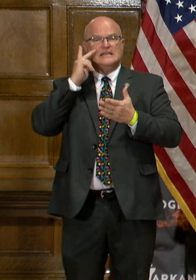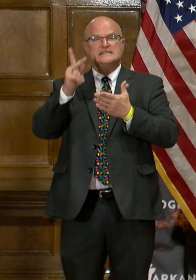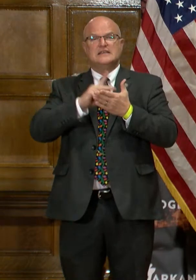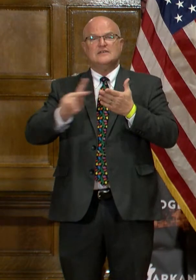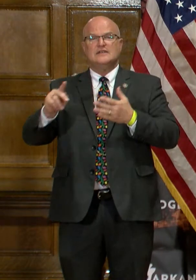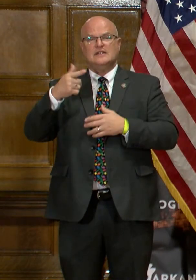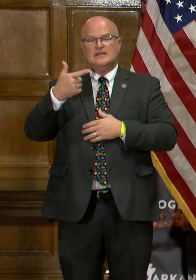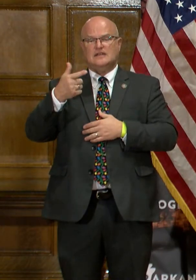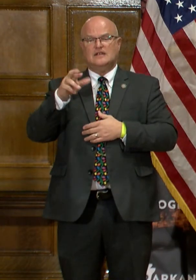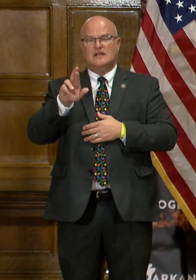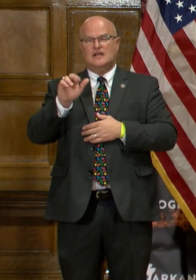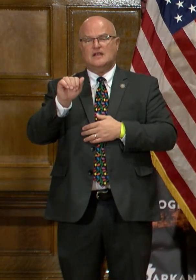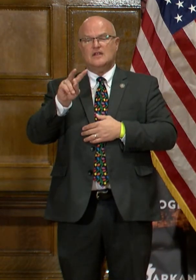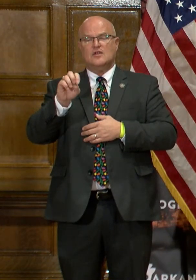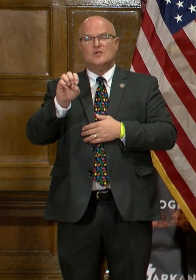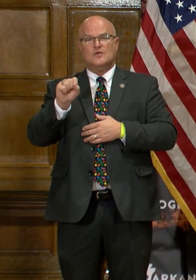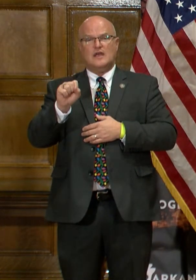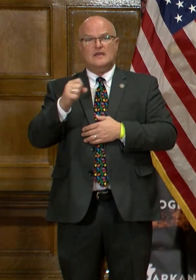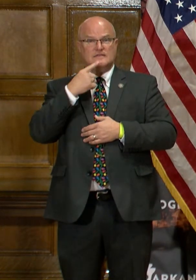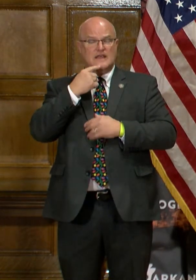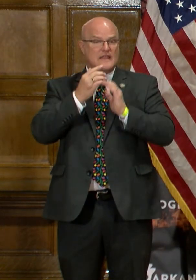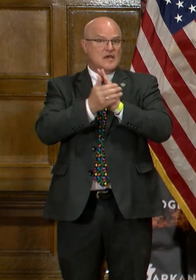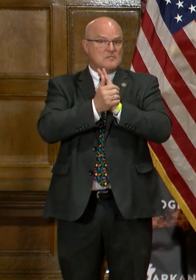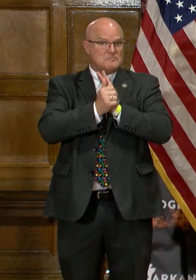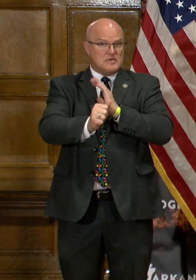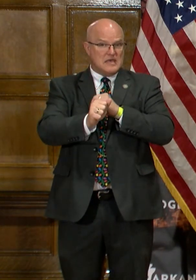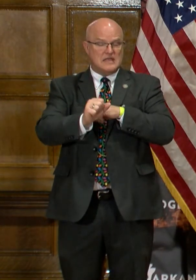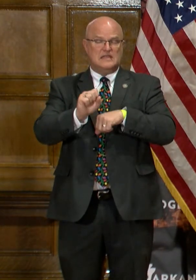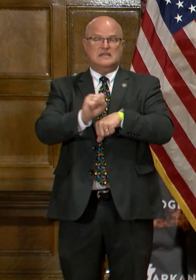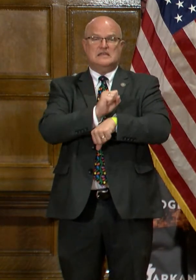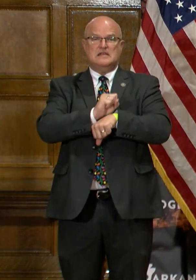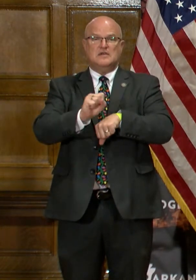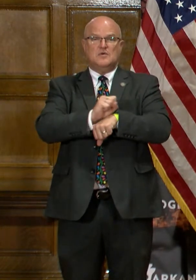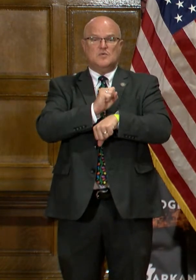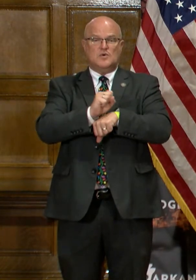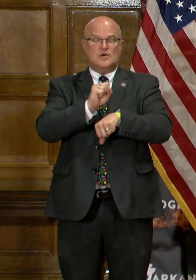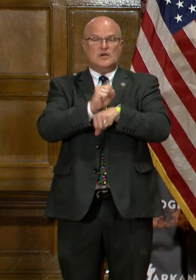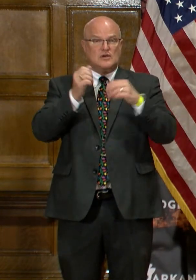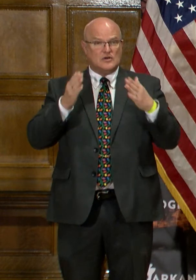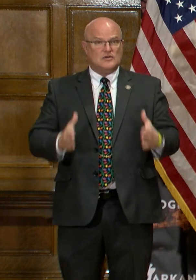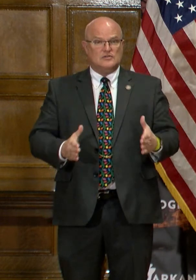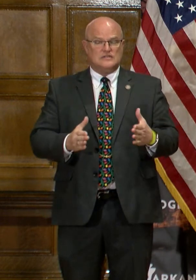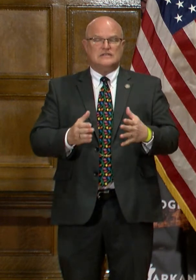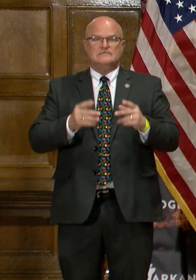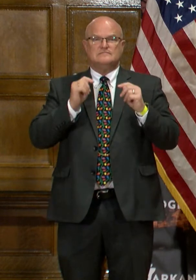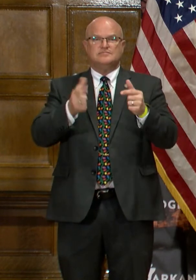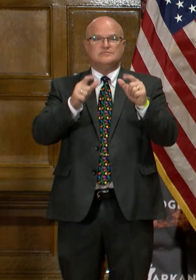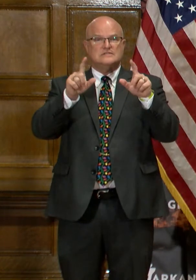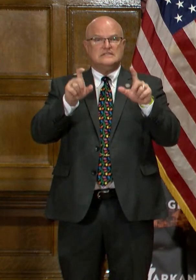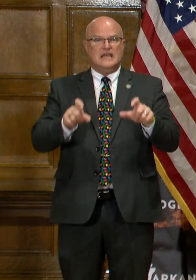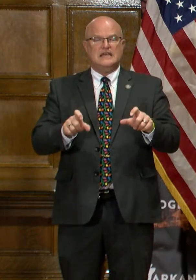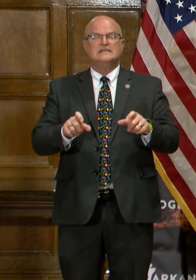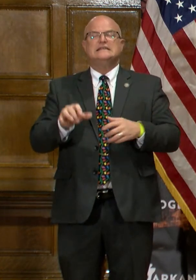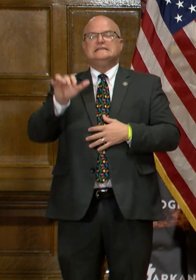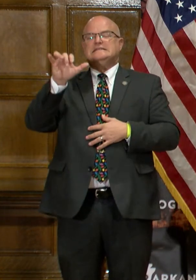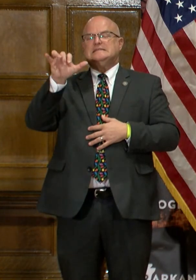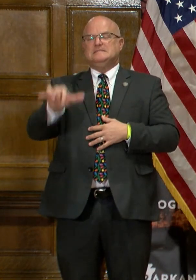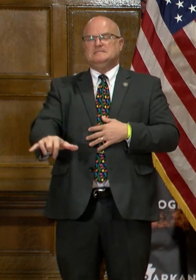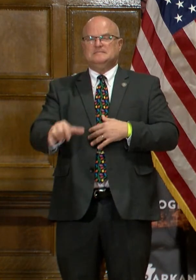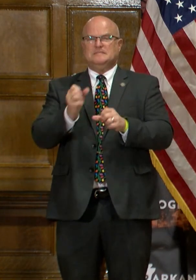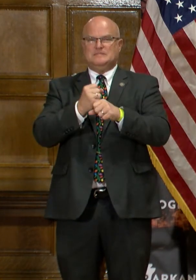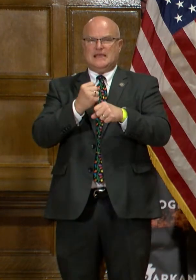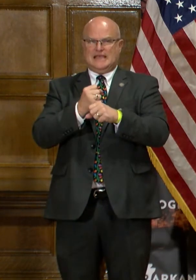says the ability to do a rapid test of the employees is really making it a safer environment in the prison